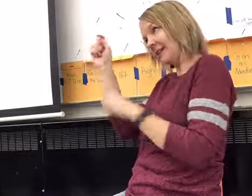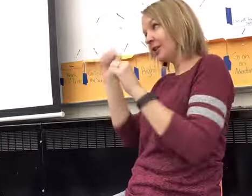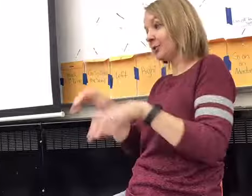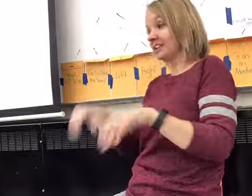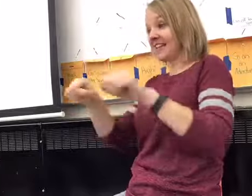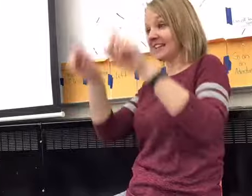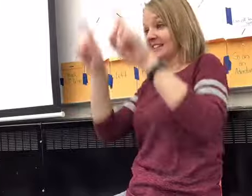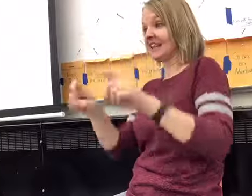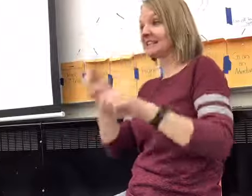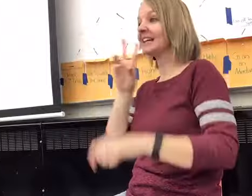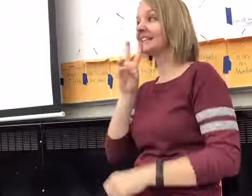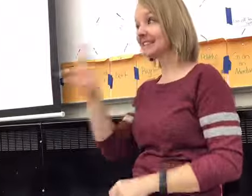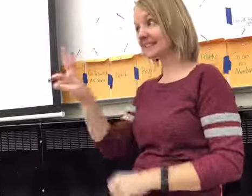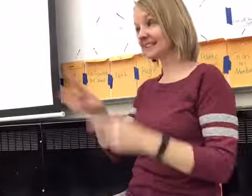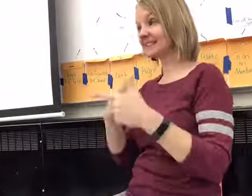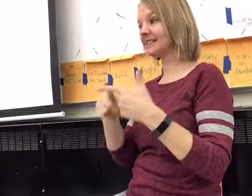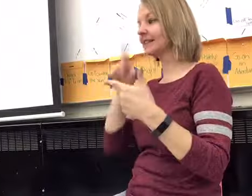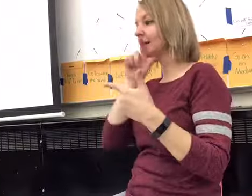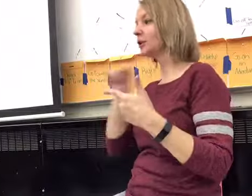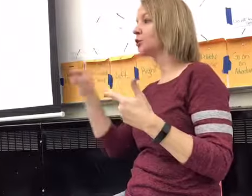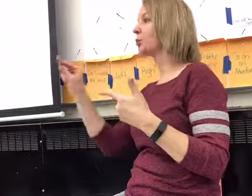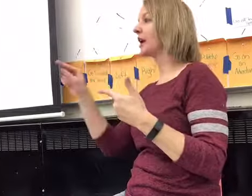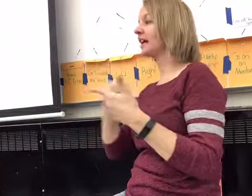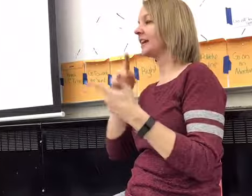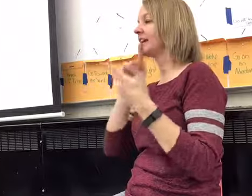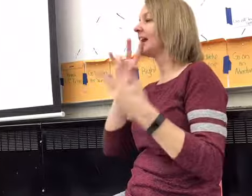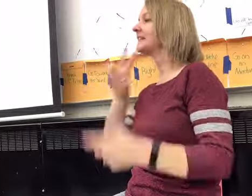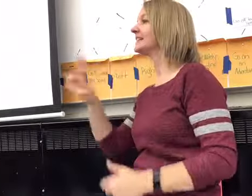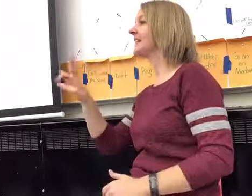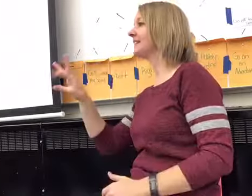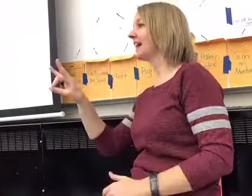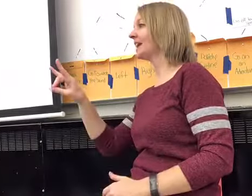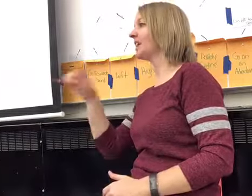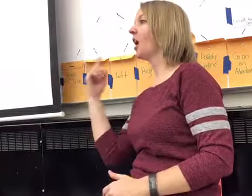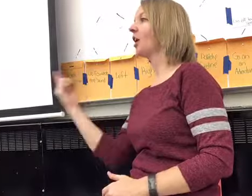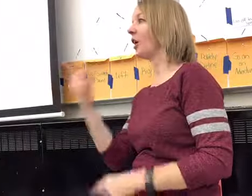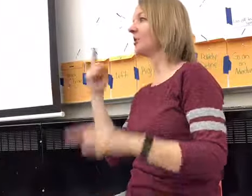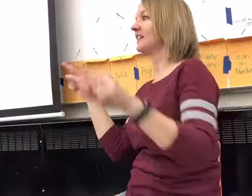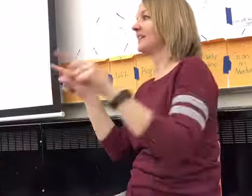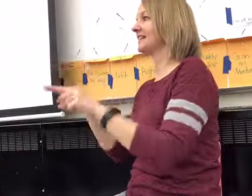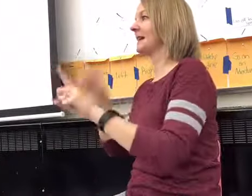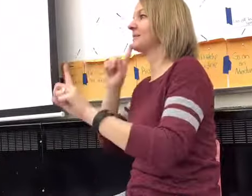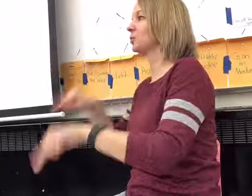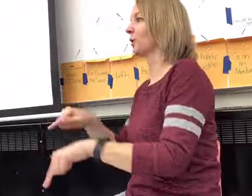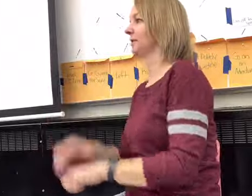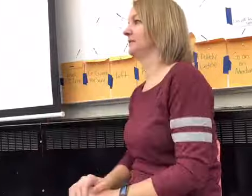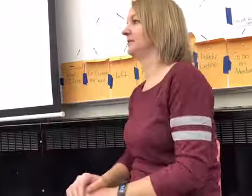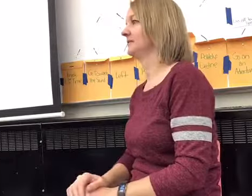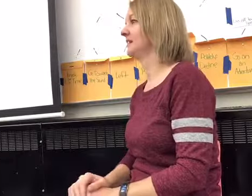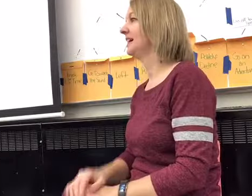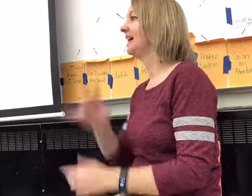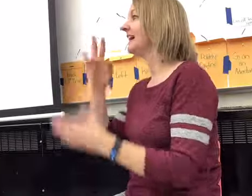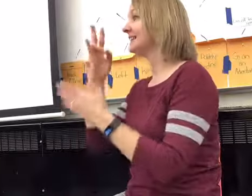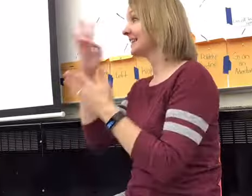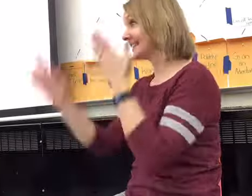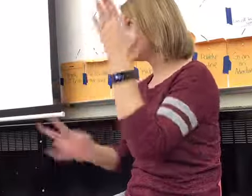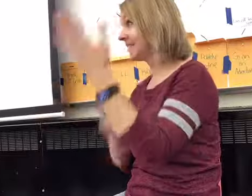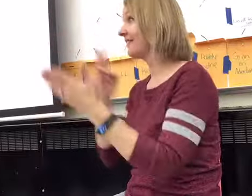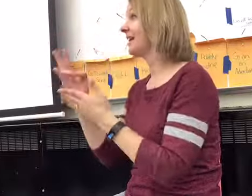at 6, 20, 78, and you will always get the exact same score. It is about a 7-hour test, given over 3 days.